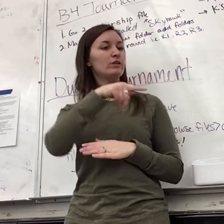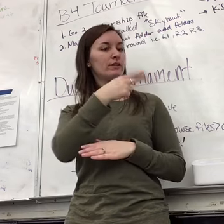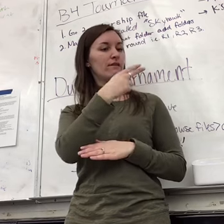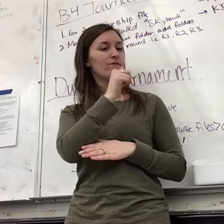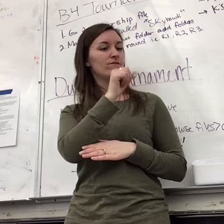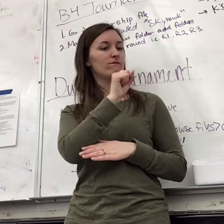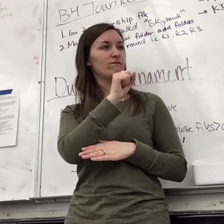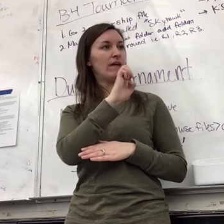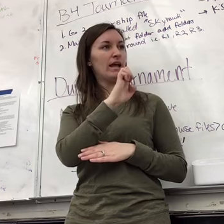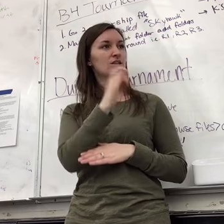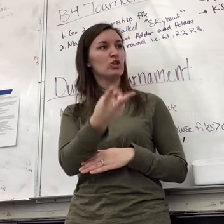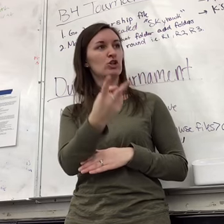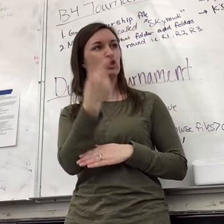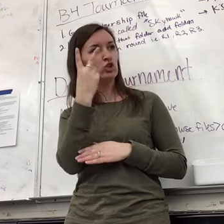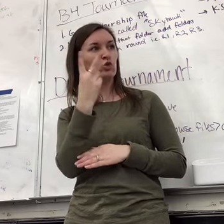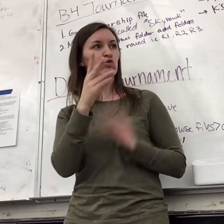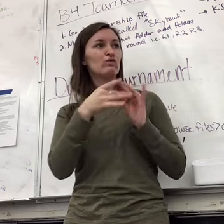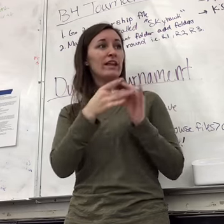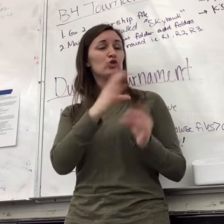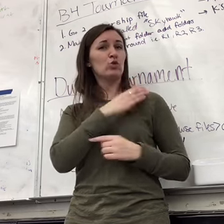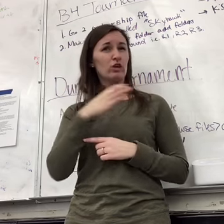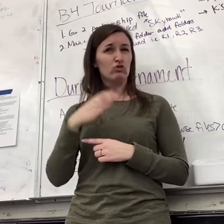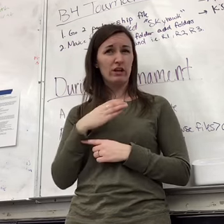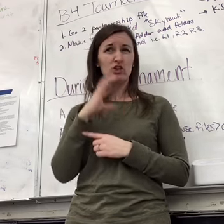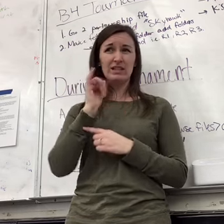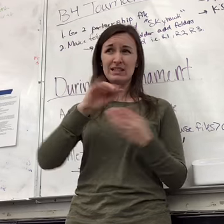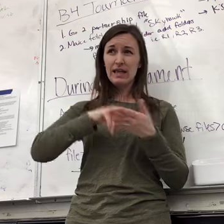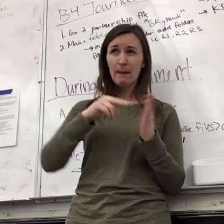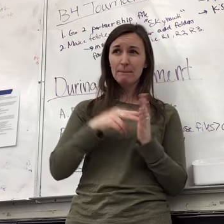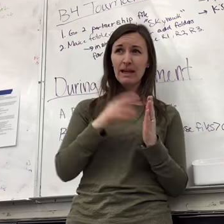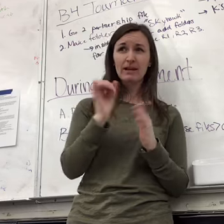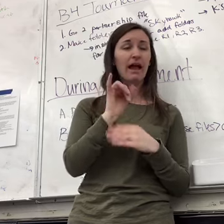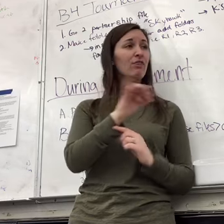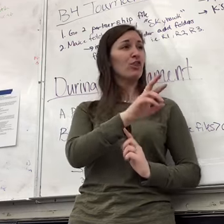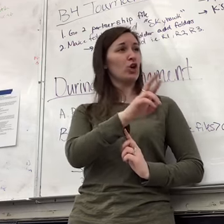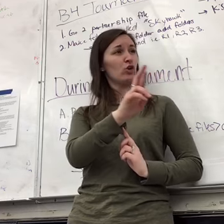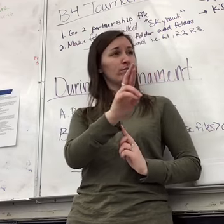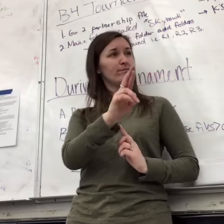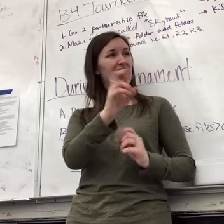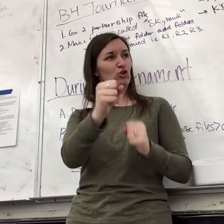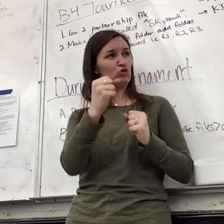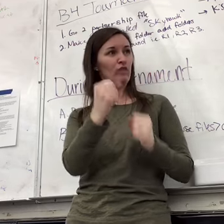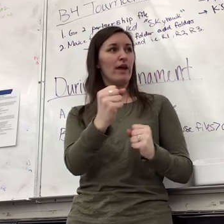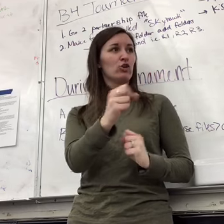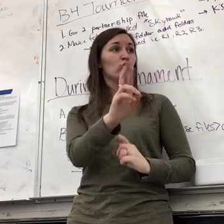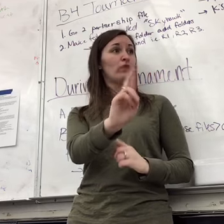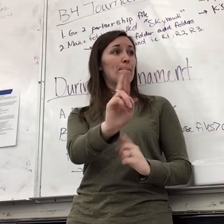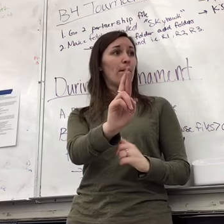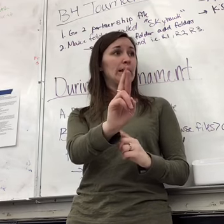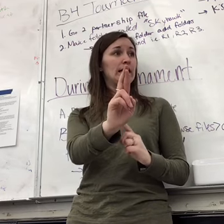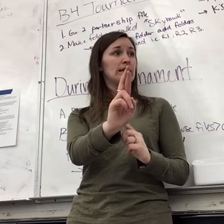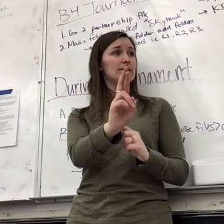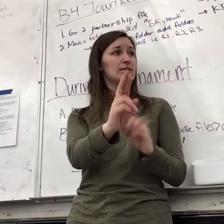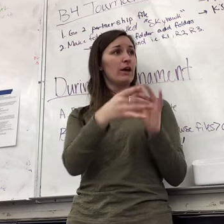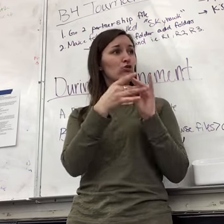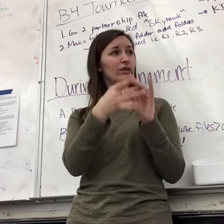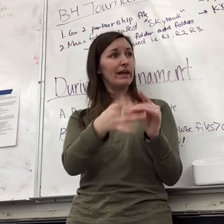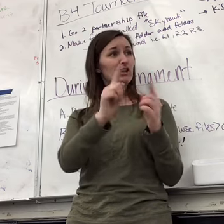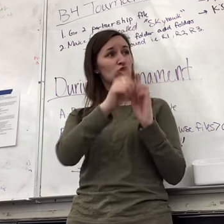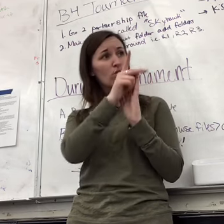Yes. the definition was something about that like the radical Republicans had a lot of power over Yes. the policy. Yeah. So is that like the Civil Rights